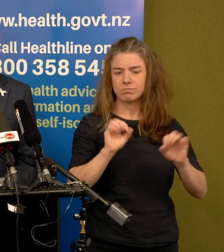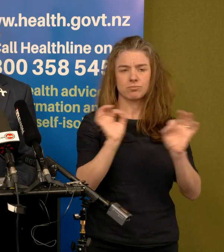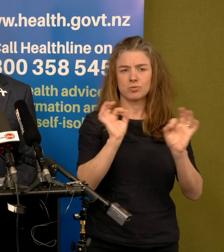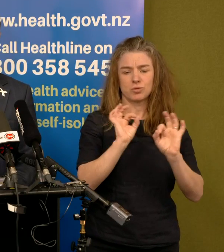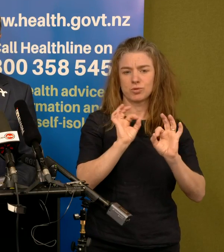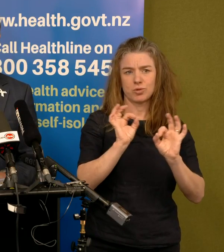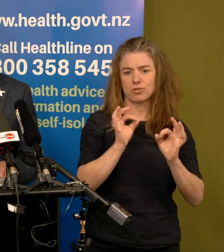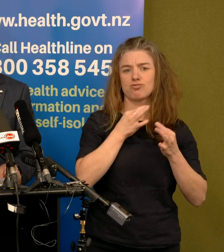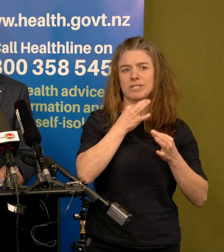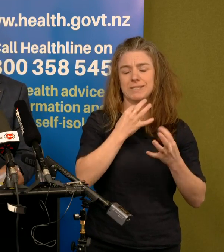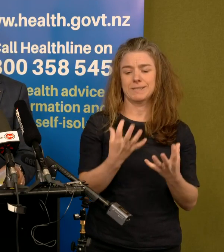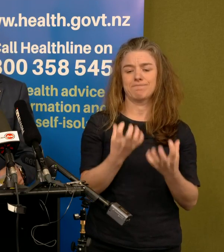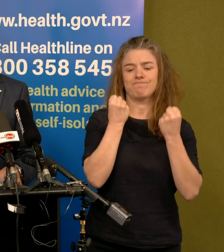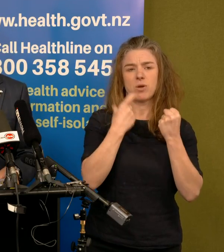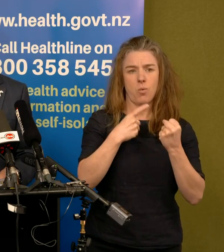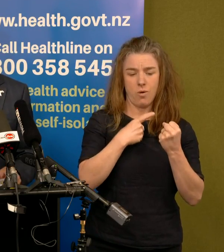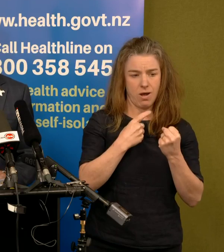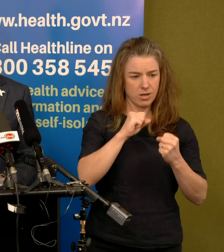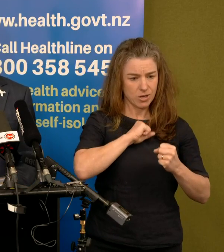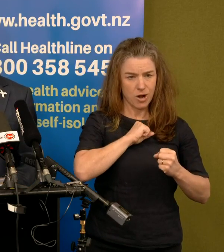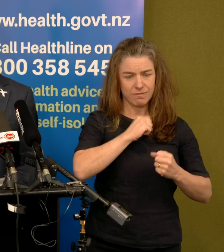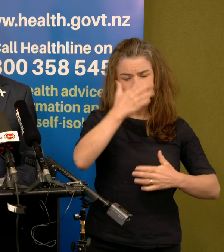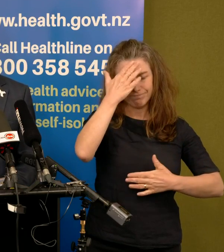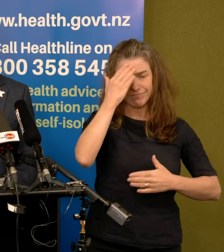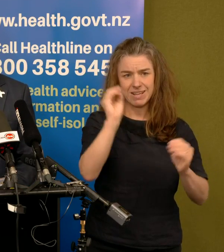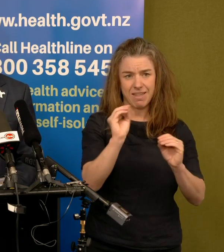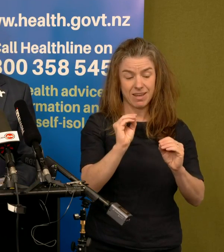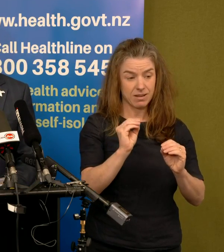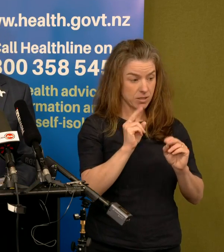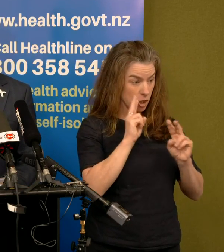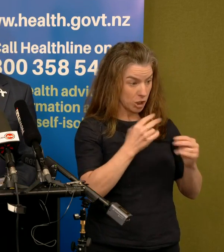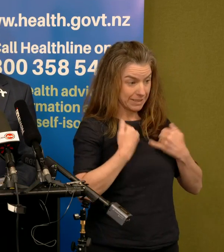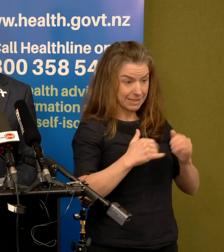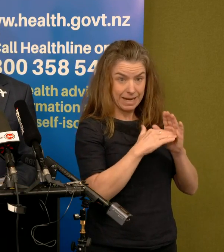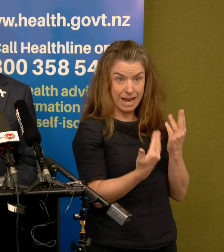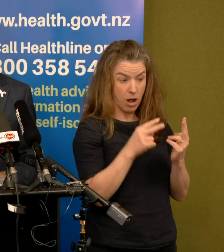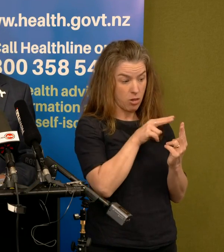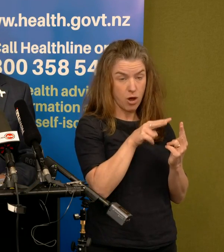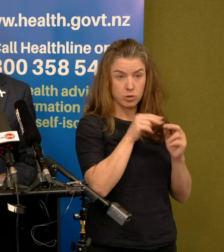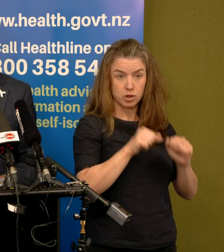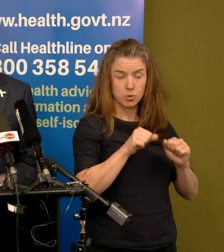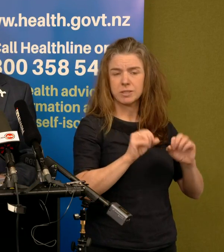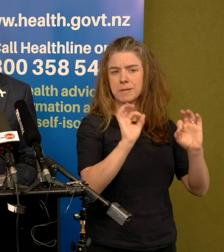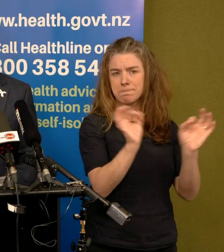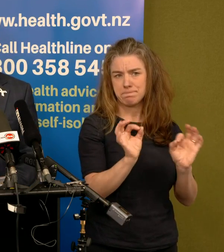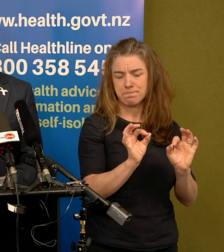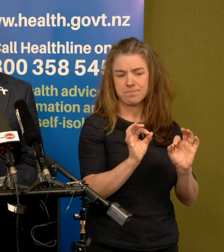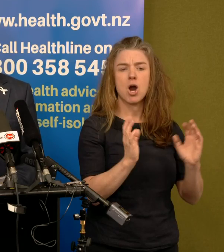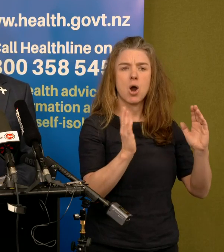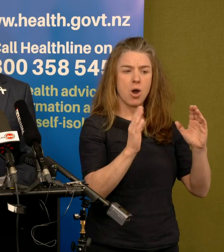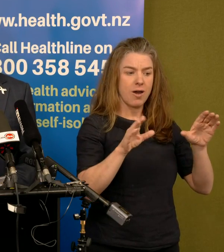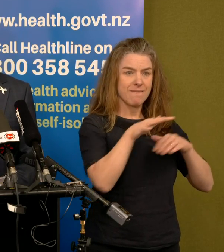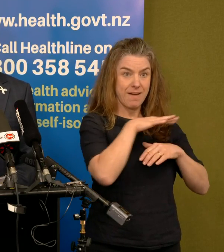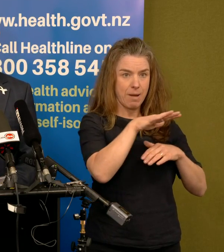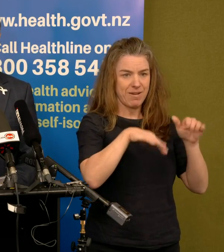the students were not symptomatic at all. Been at school, they are not symptomatic now, and they are being monitored at home with other family members.